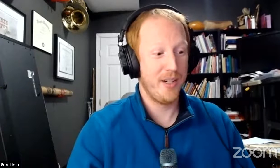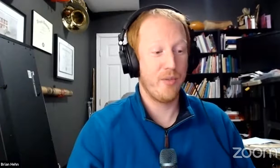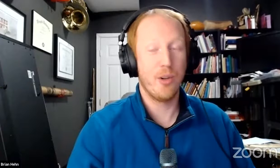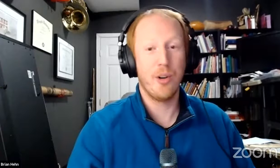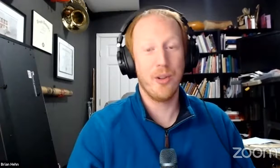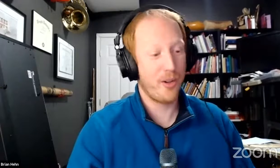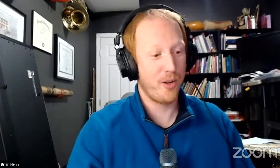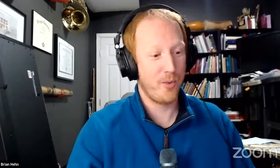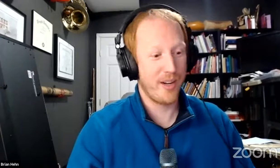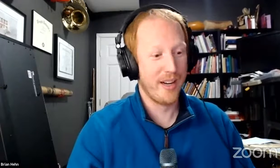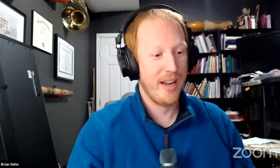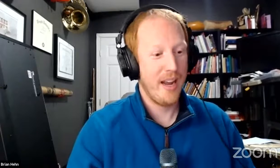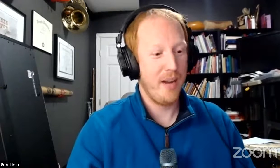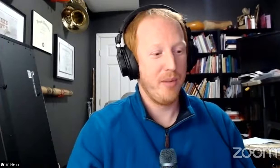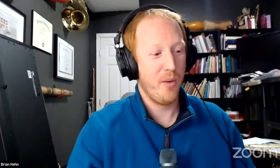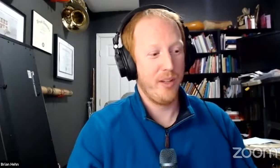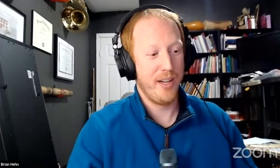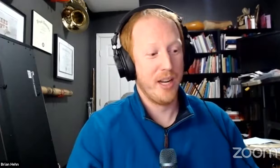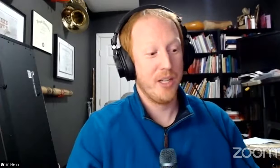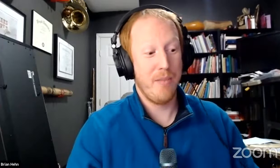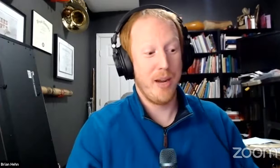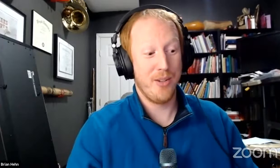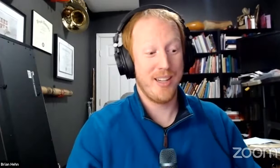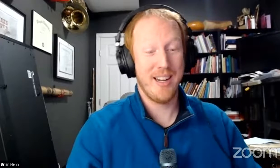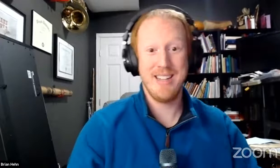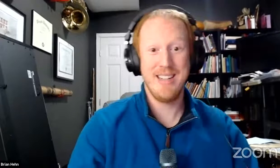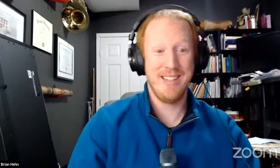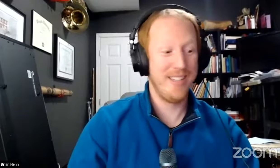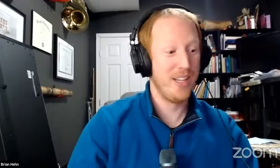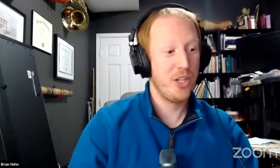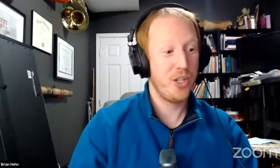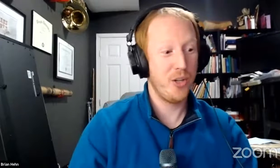cry, and there's not much in between. And so I